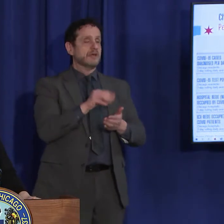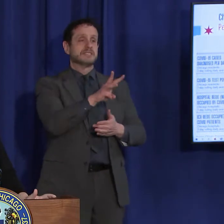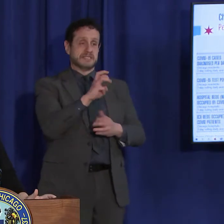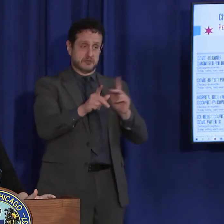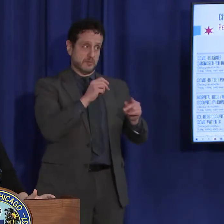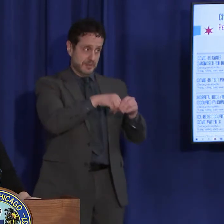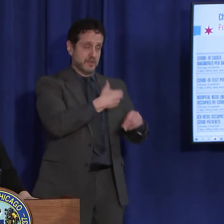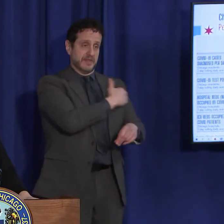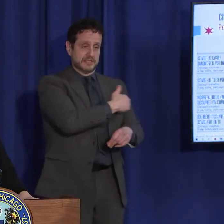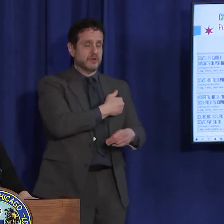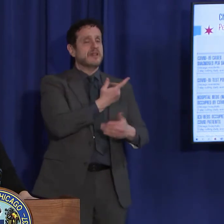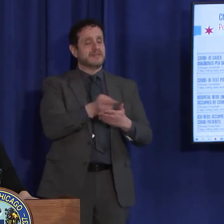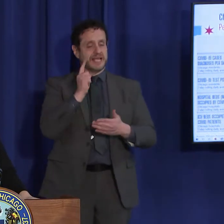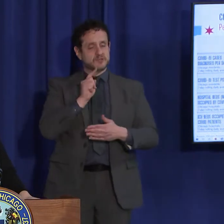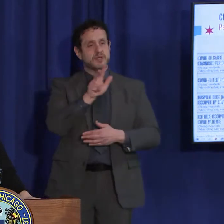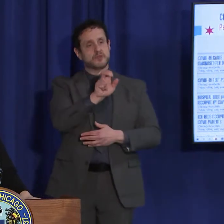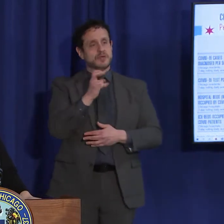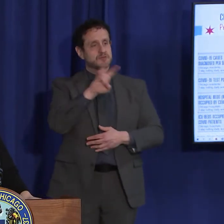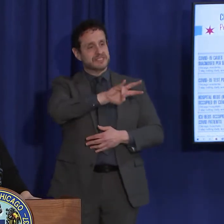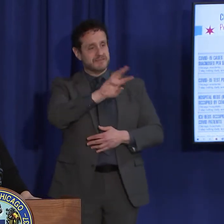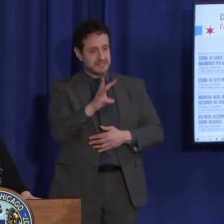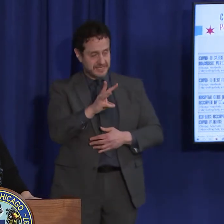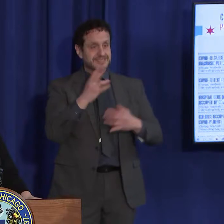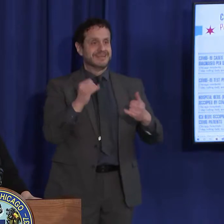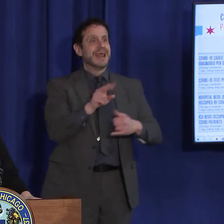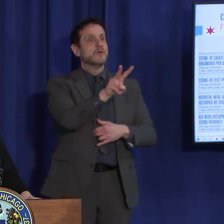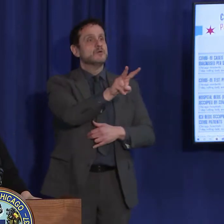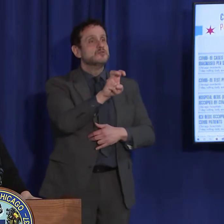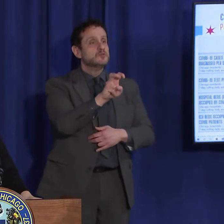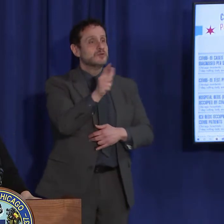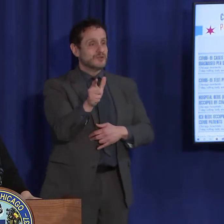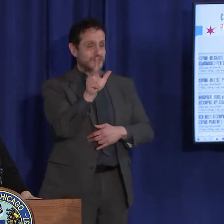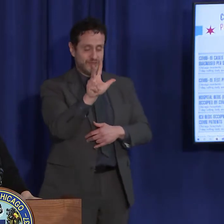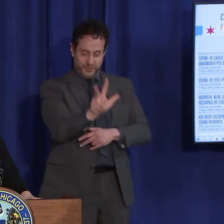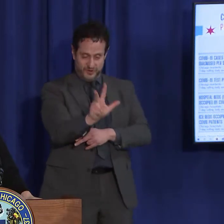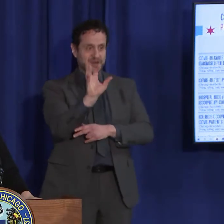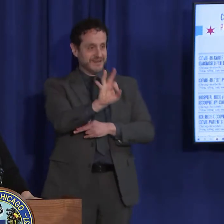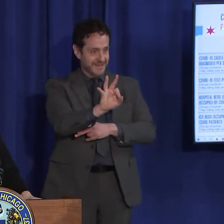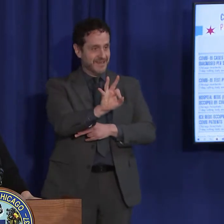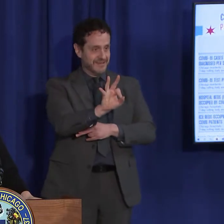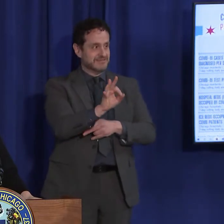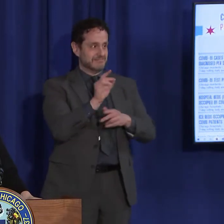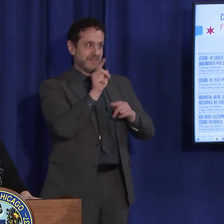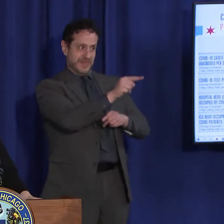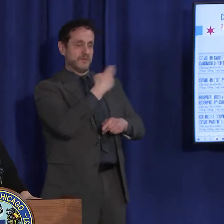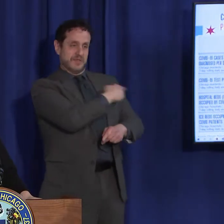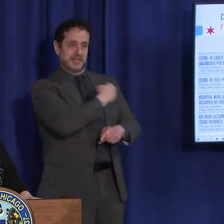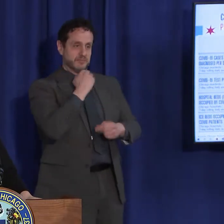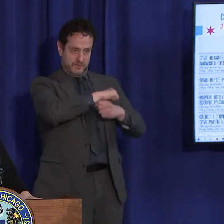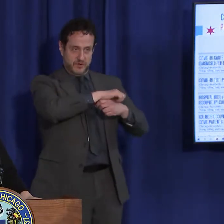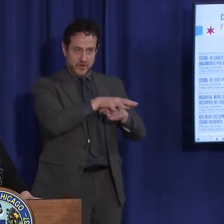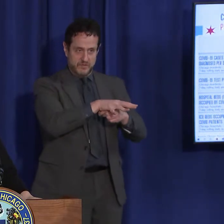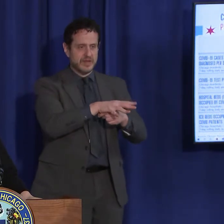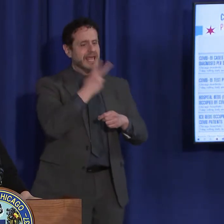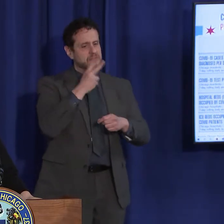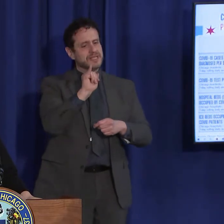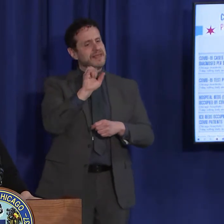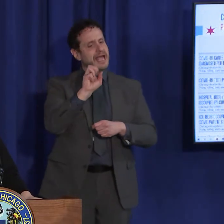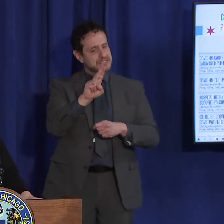were at 376, already down to 239, just in a week and dropping fast. And ICU, you can see the continued progress